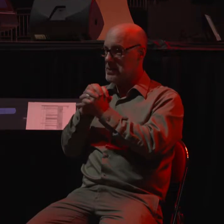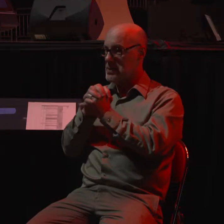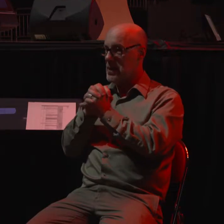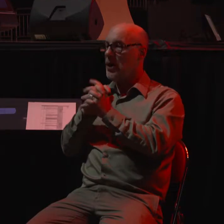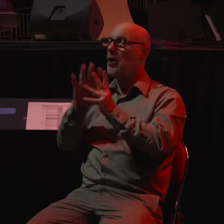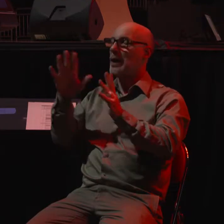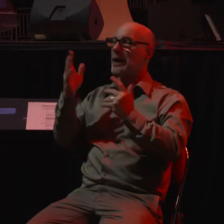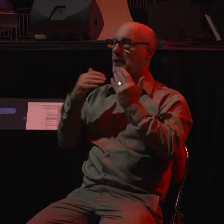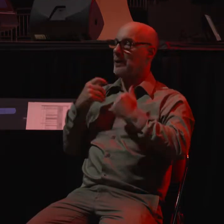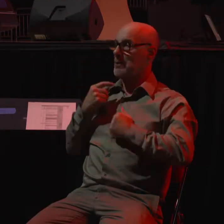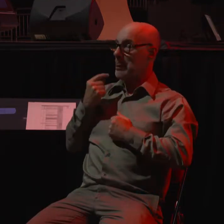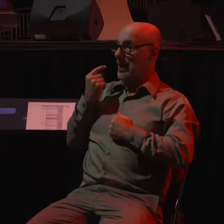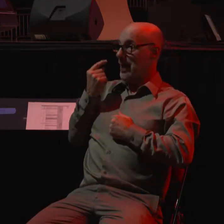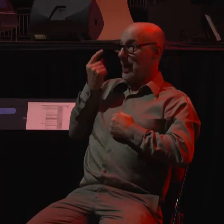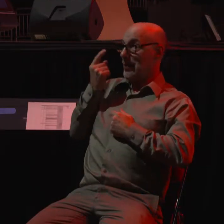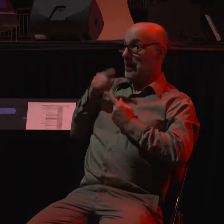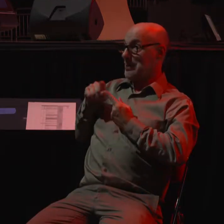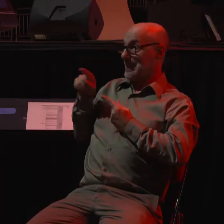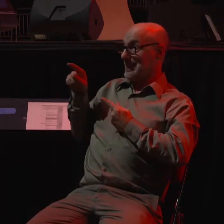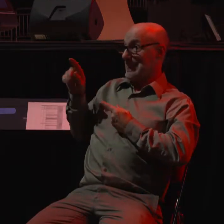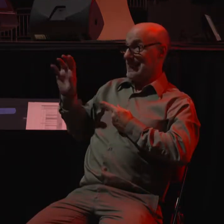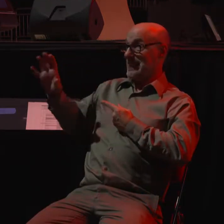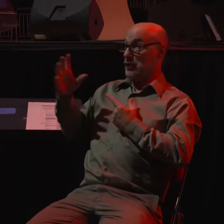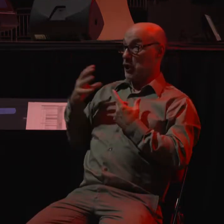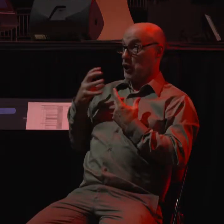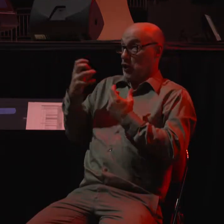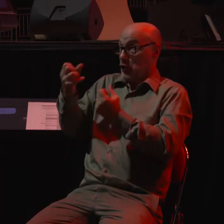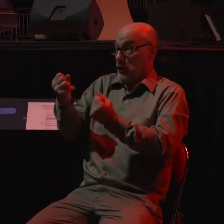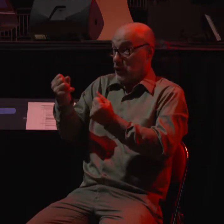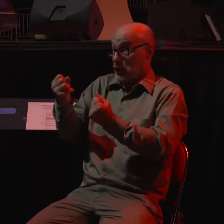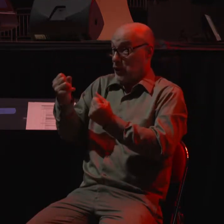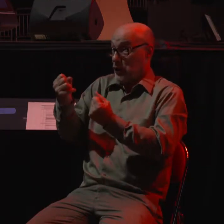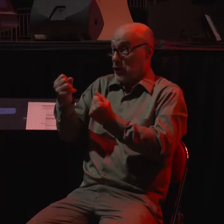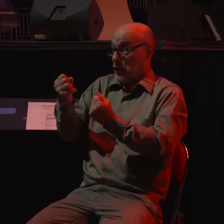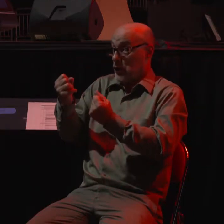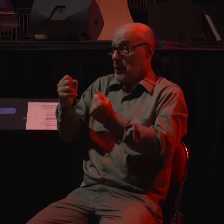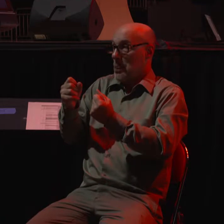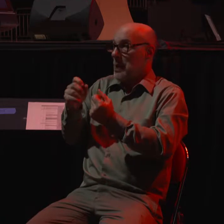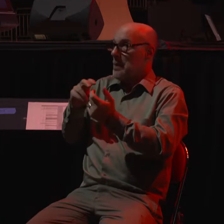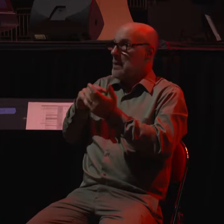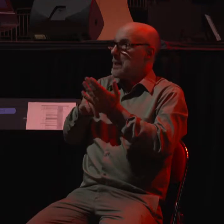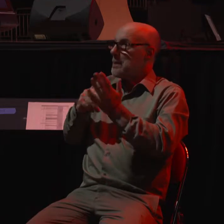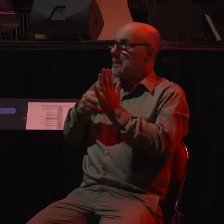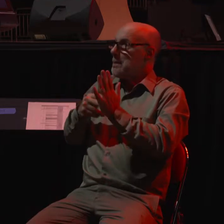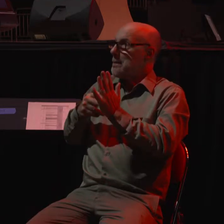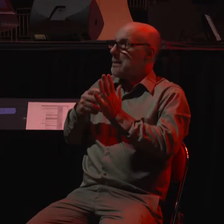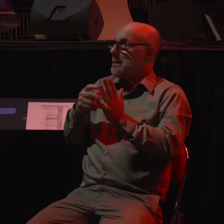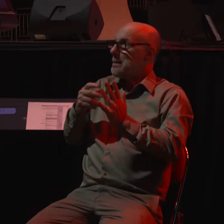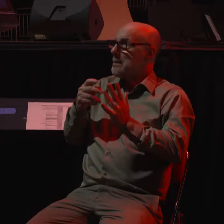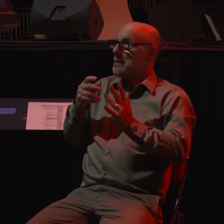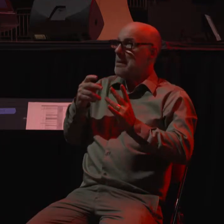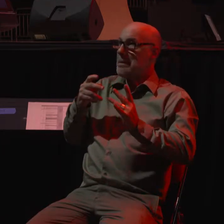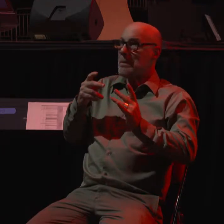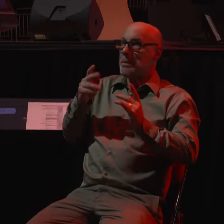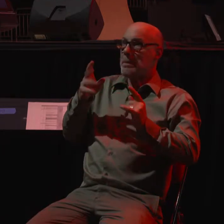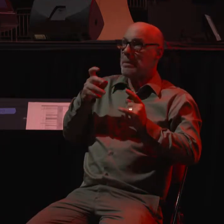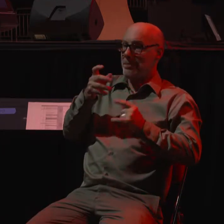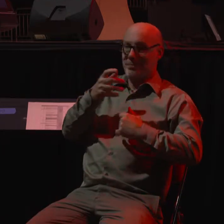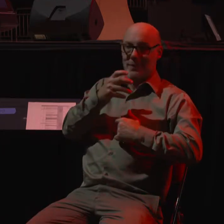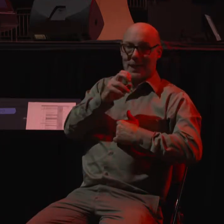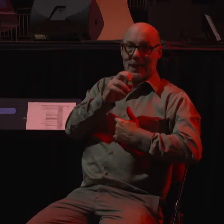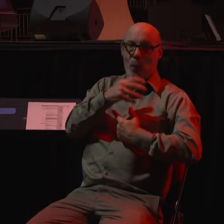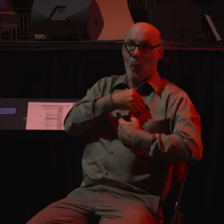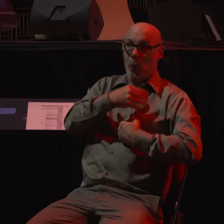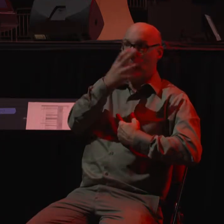when I think about his courage, it's not as if like he was receiving just opposition